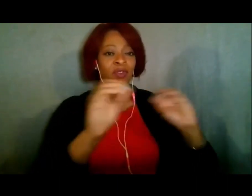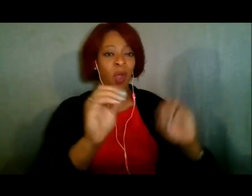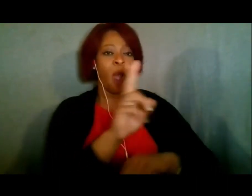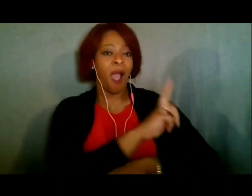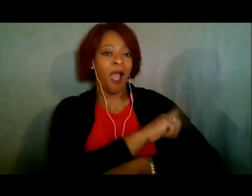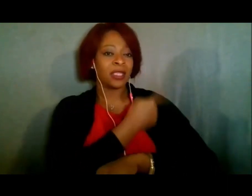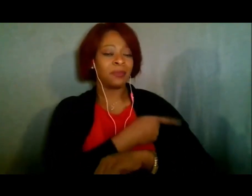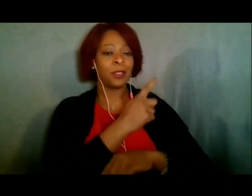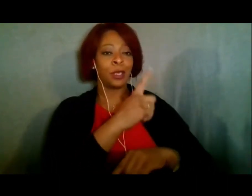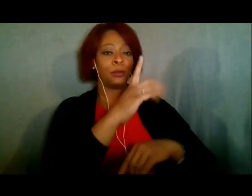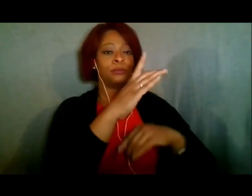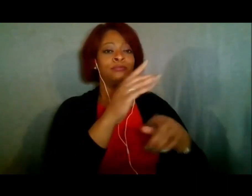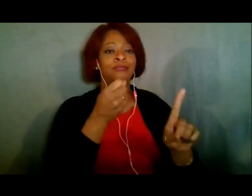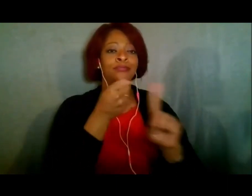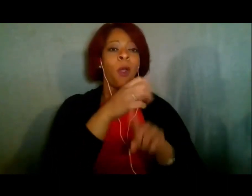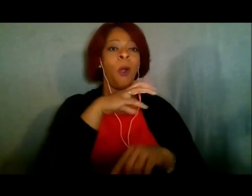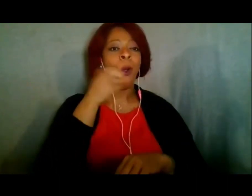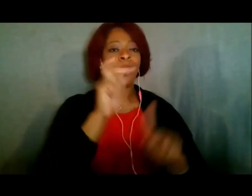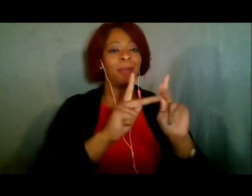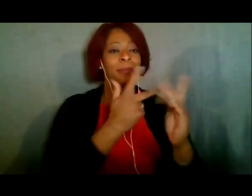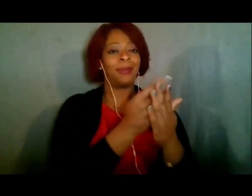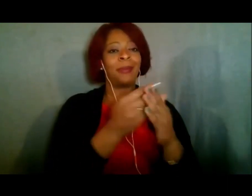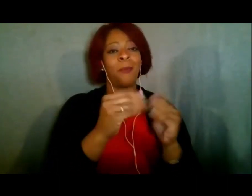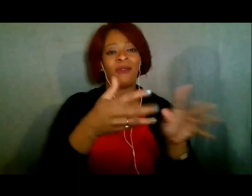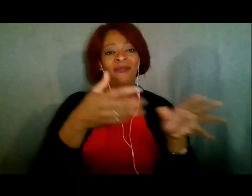move directly to older adults.